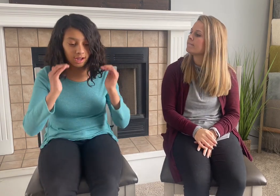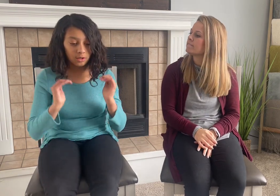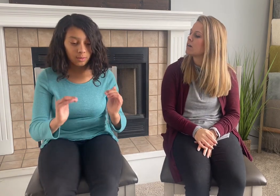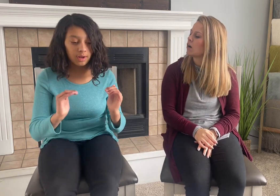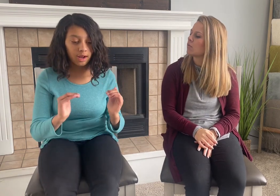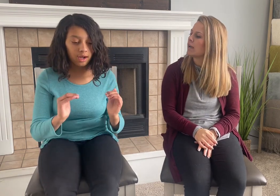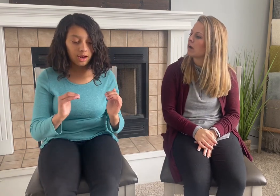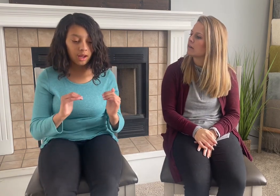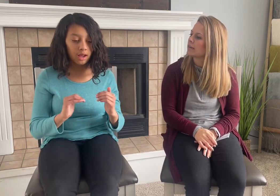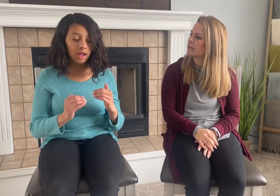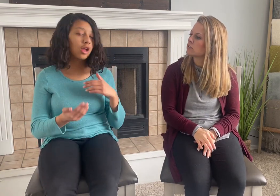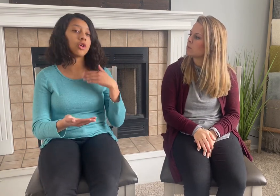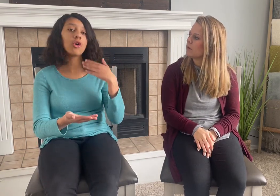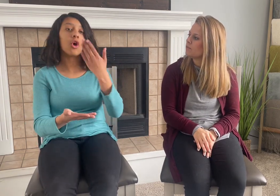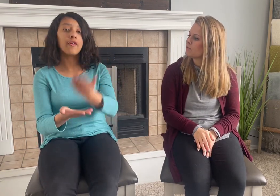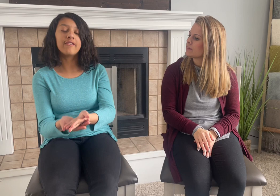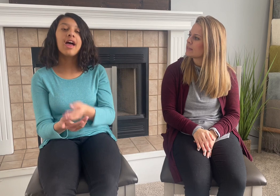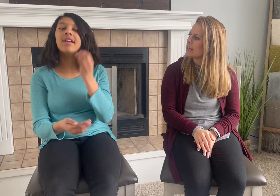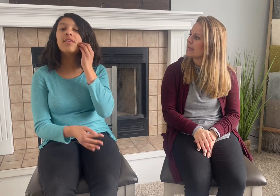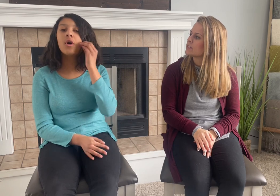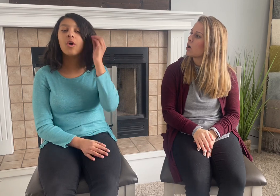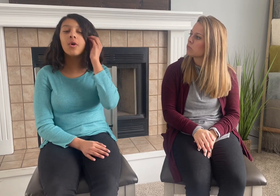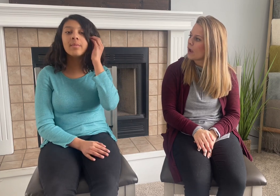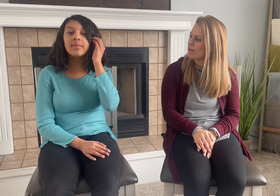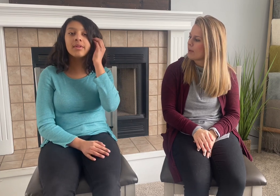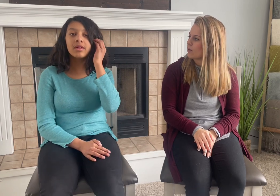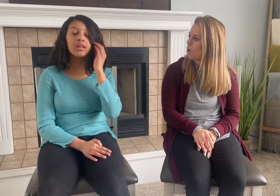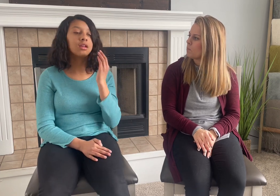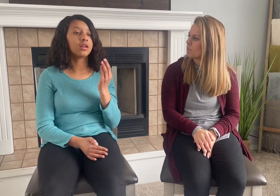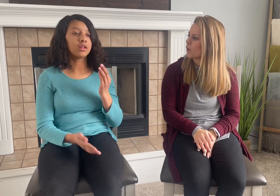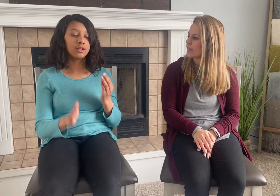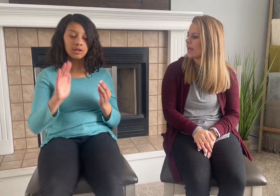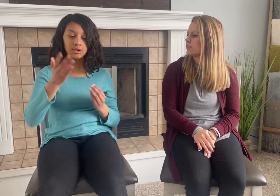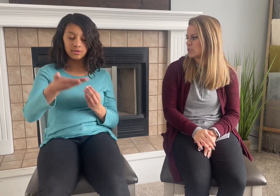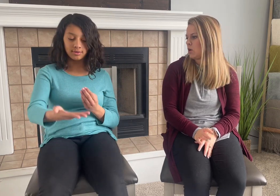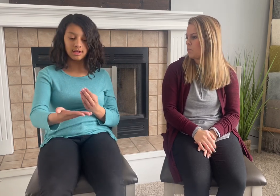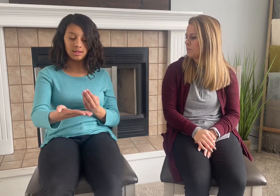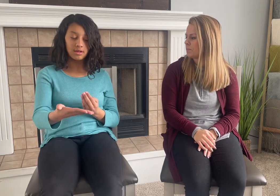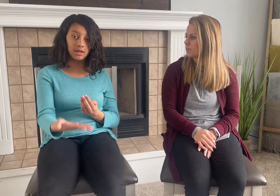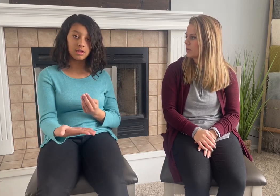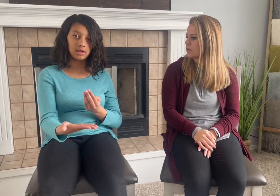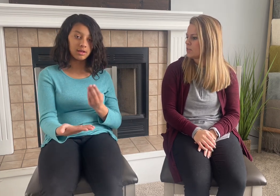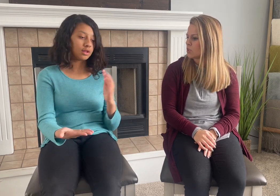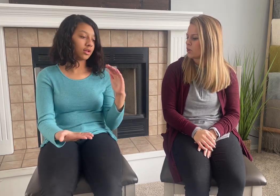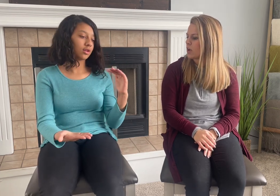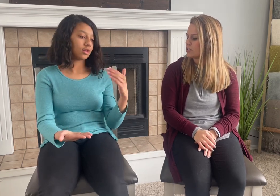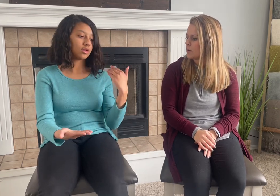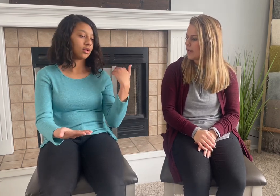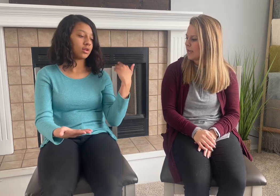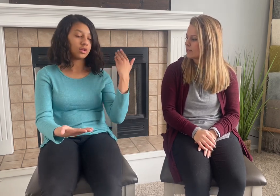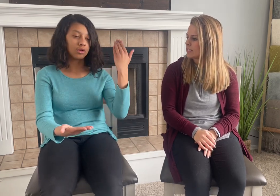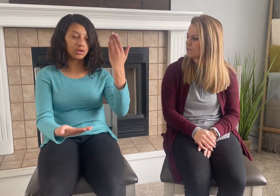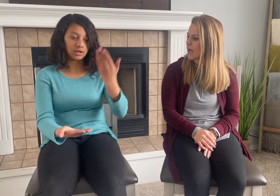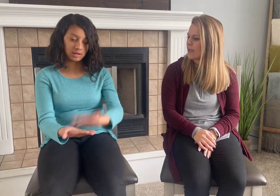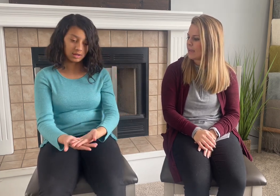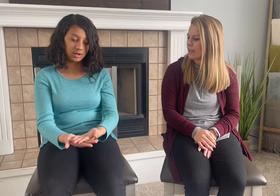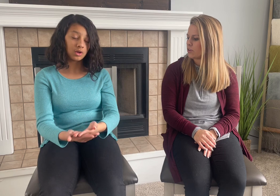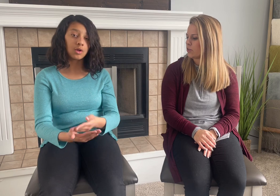All right. Our next one is arrive at home or get to home. So your non-dominant hand lays flat and your